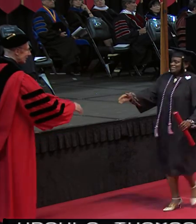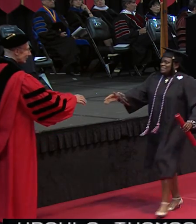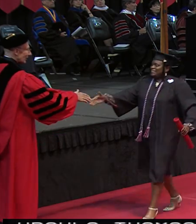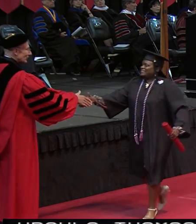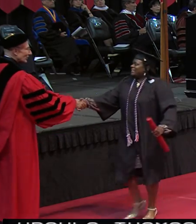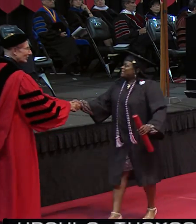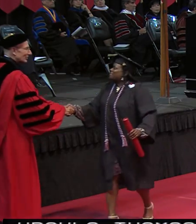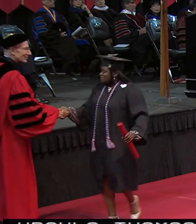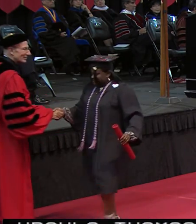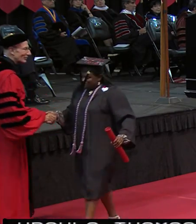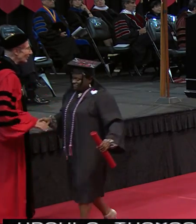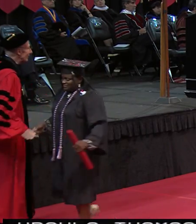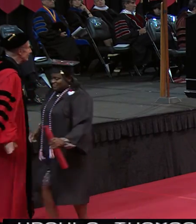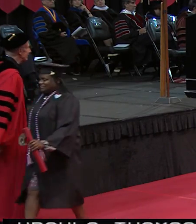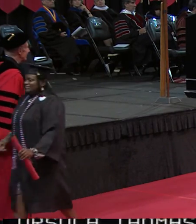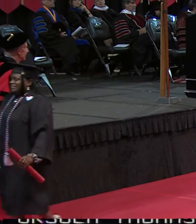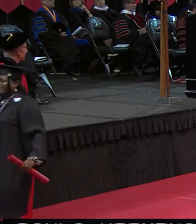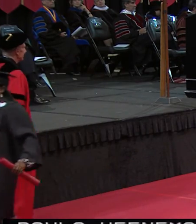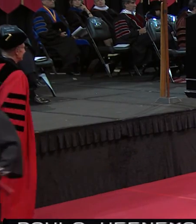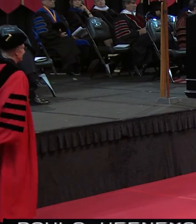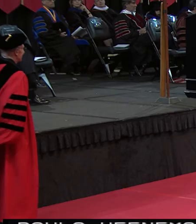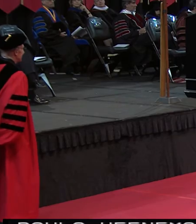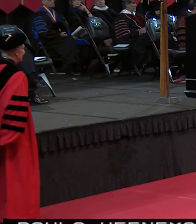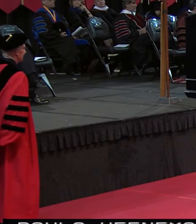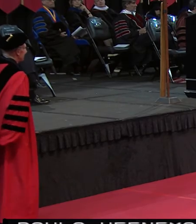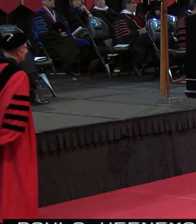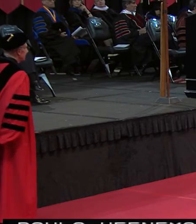Ashley Marie Werner.